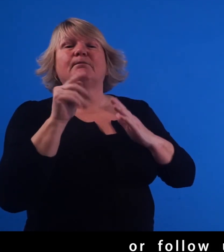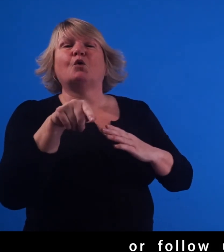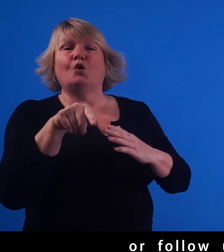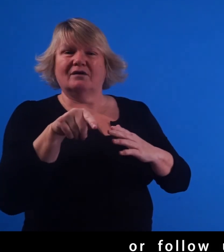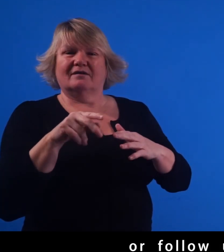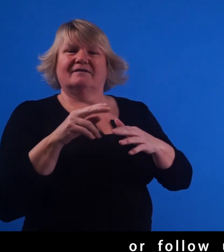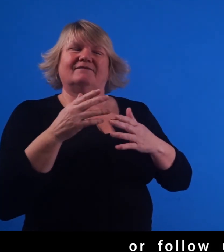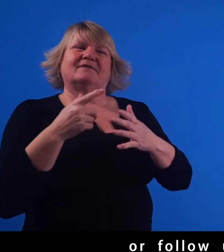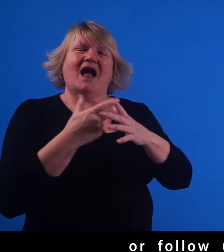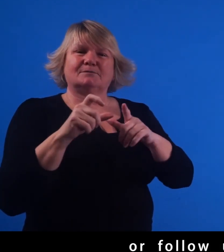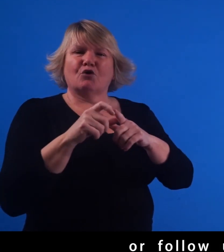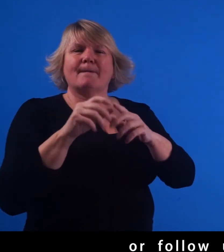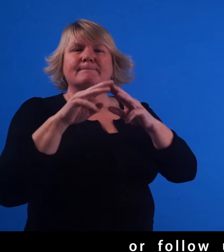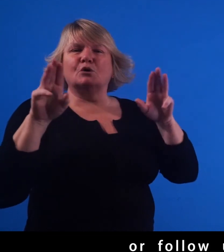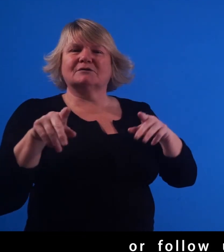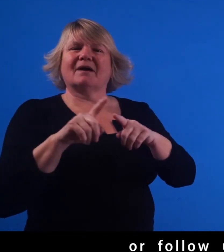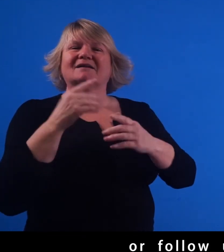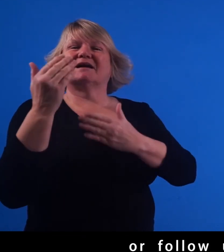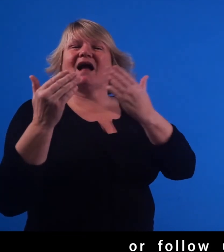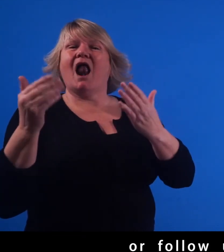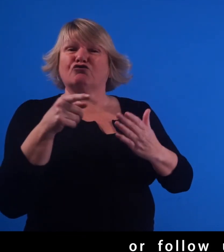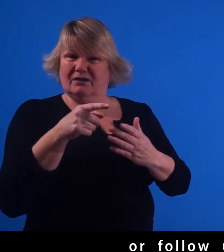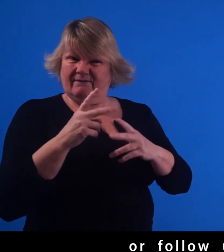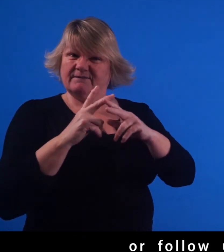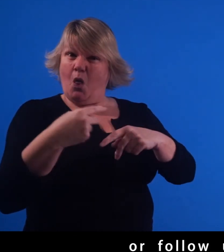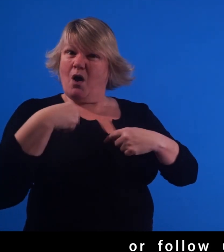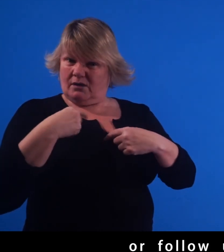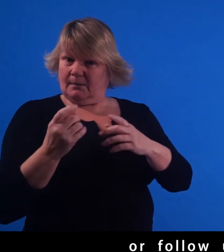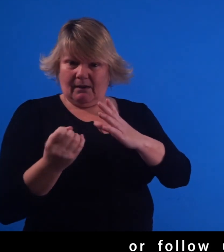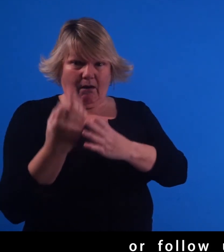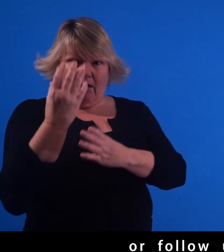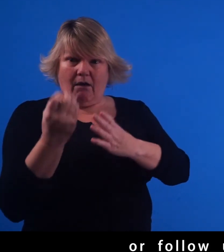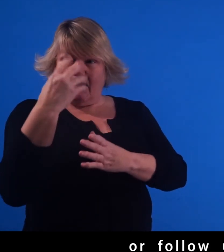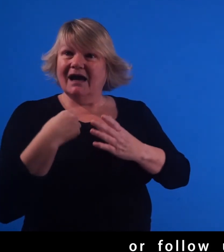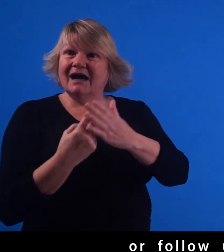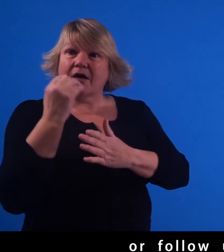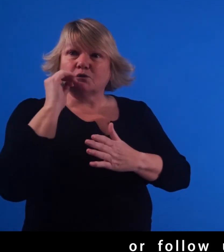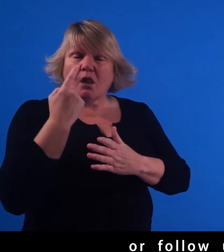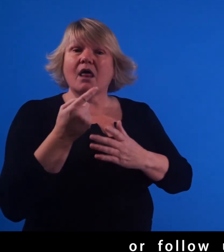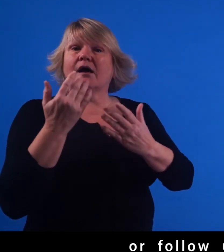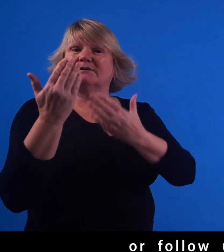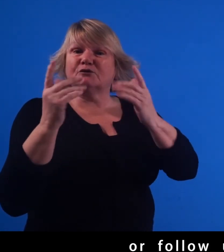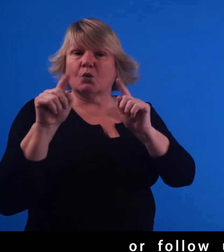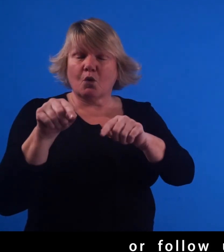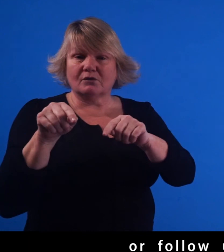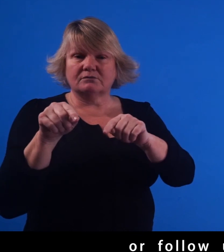or follow us on Facebook at Edinburgh Museums and Galleries,